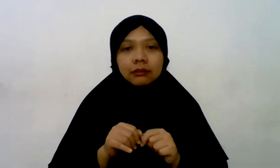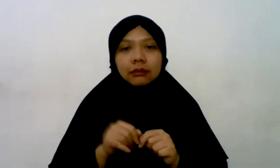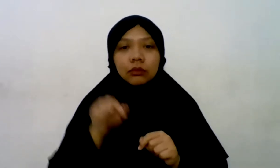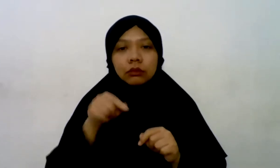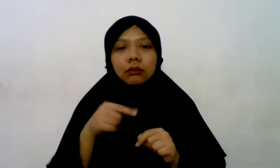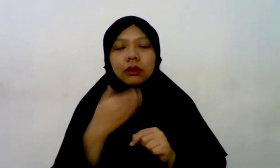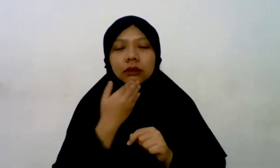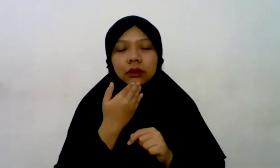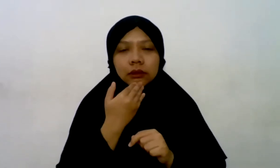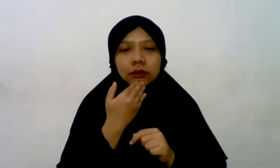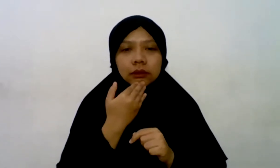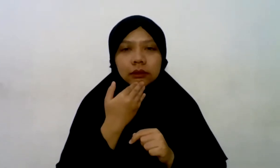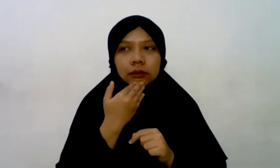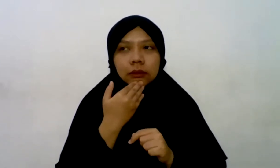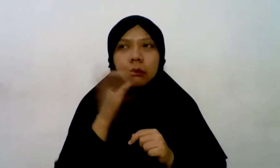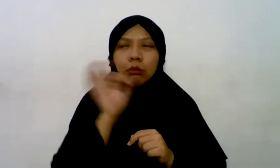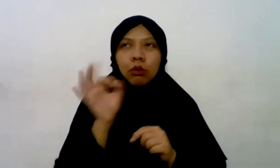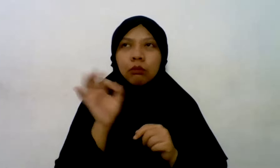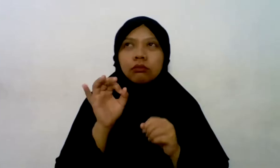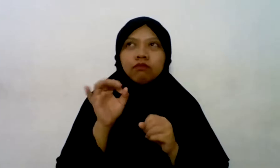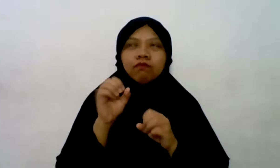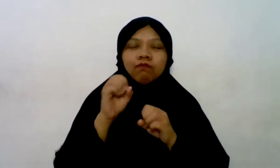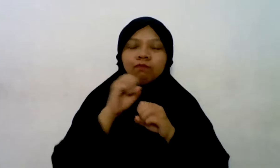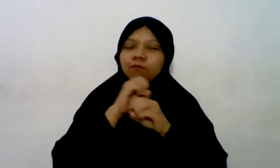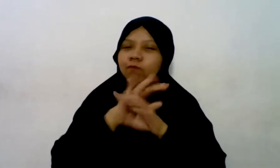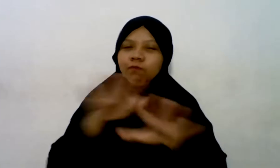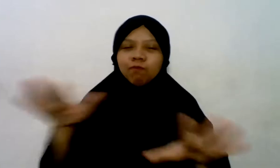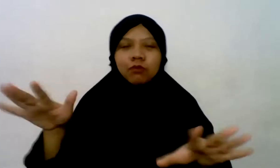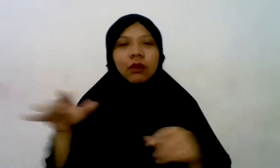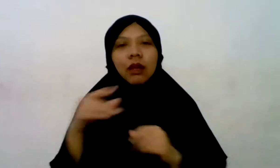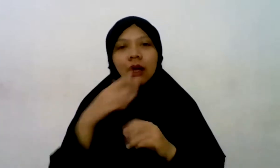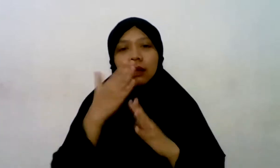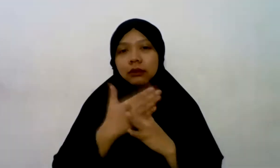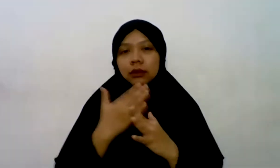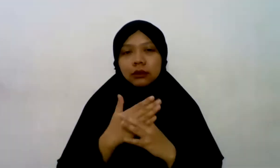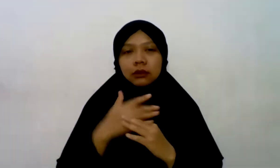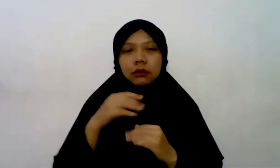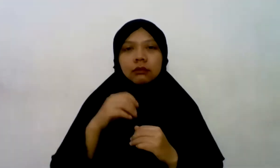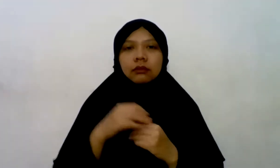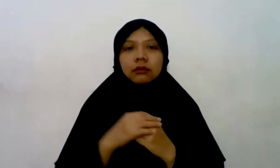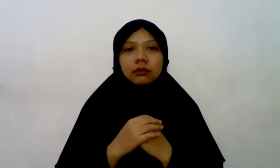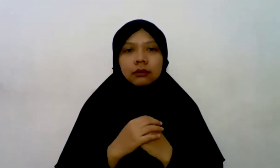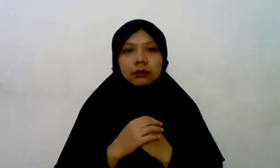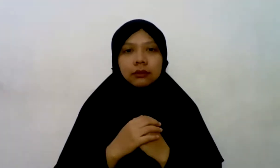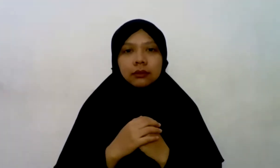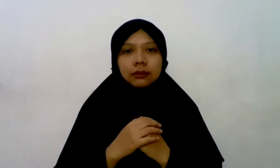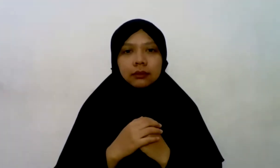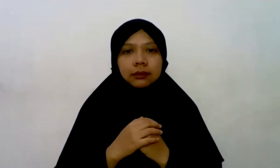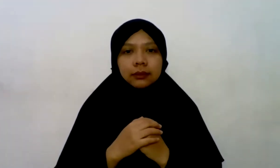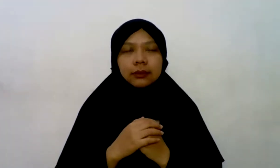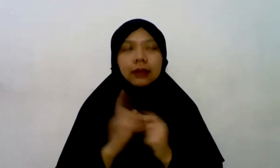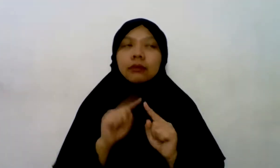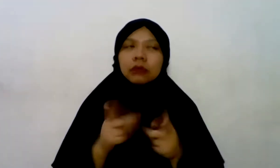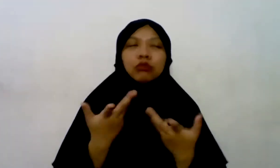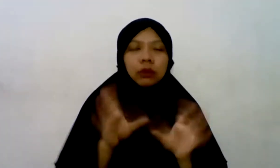widely accessible. And so yeah, that's some of the things that we've been doing.